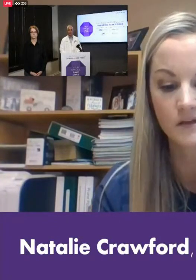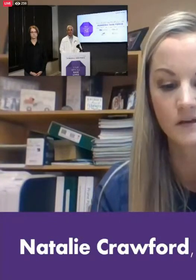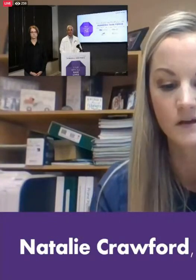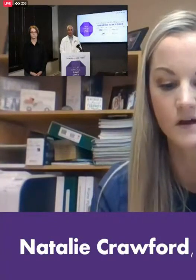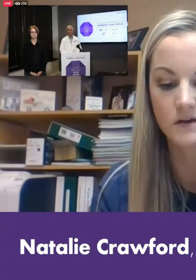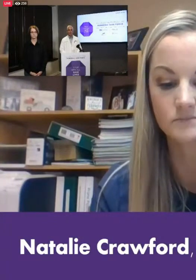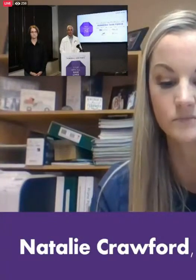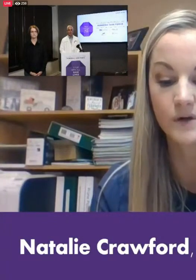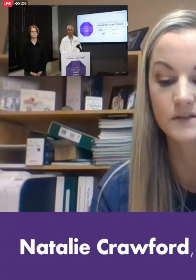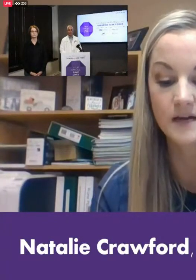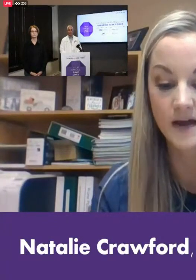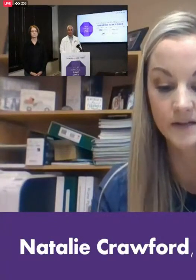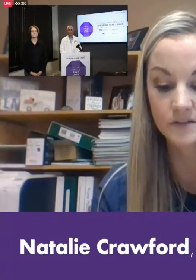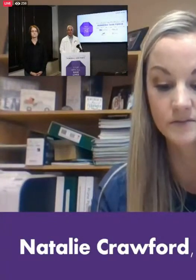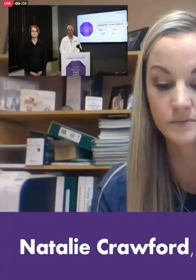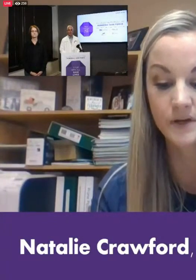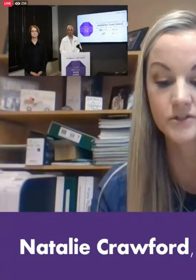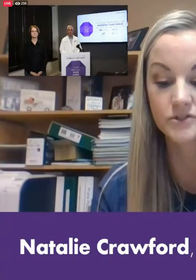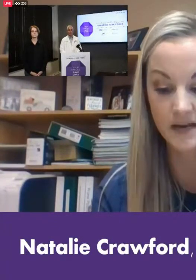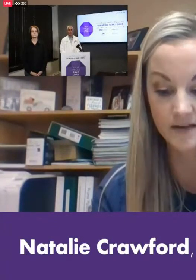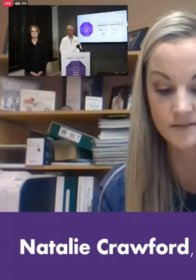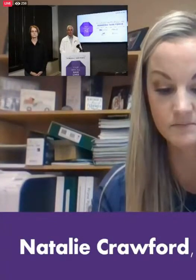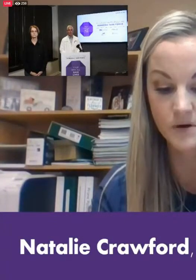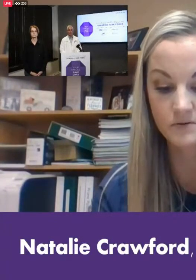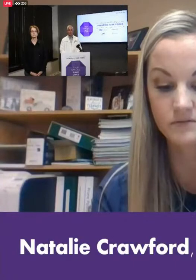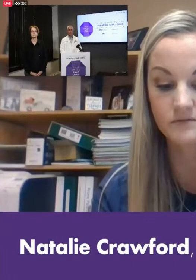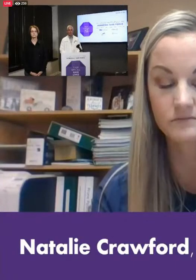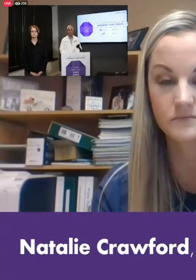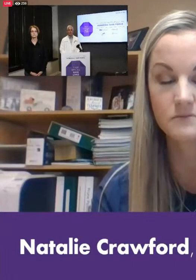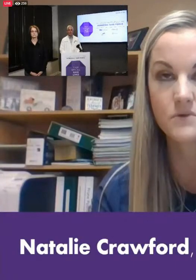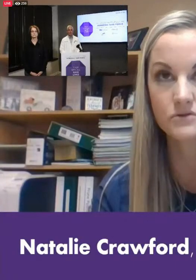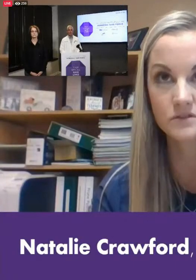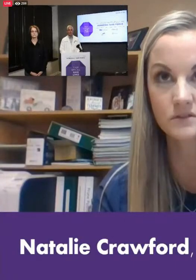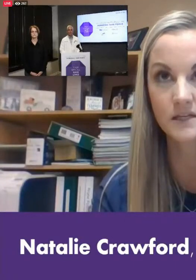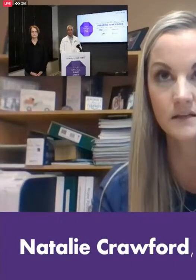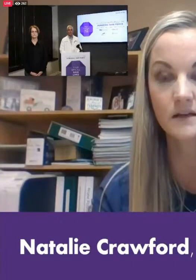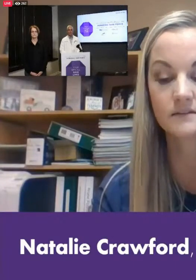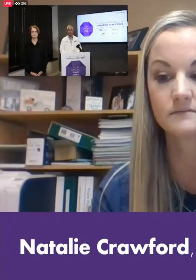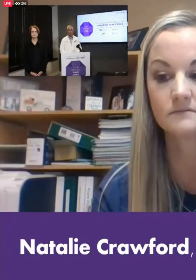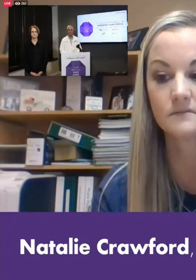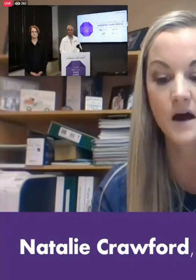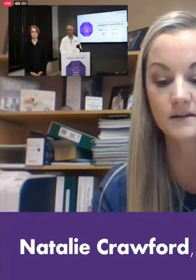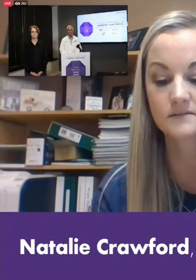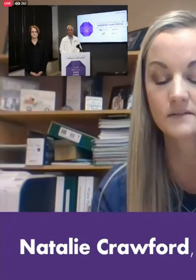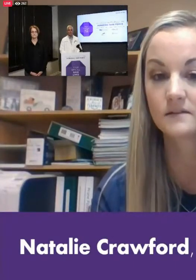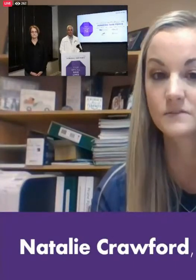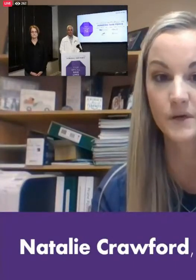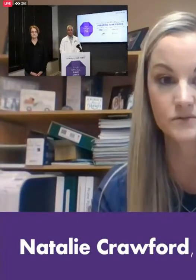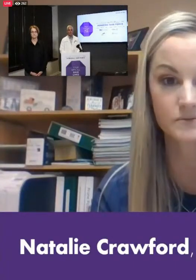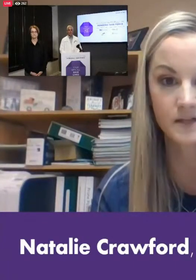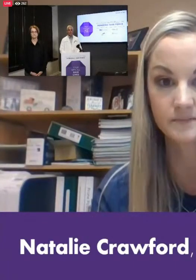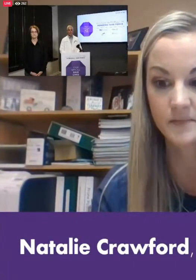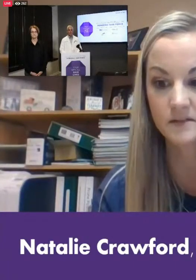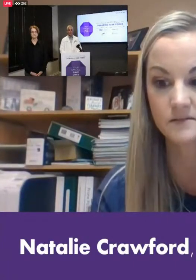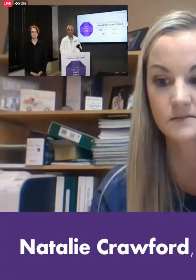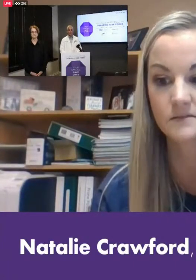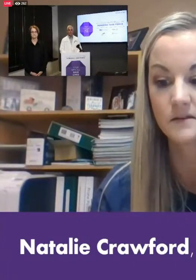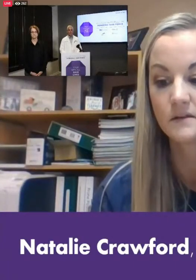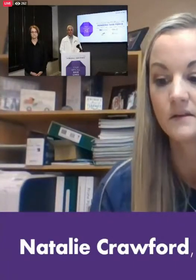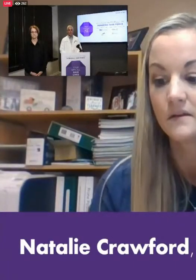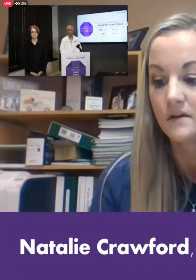result. We are tired, we are drained, both emotionally and honestly